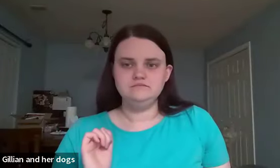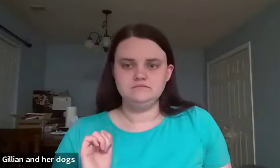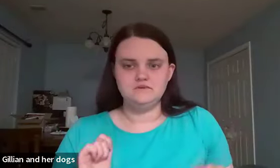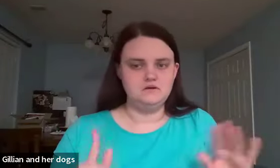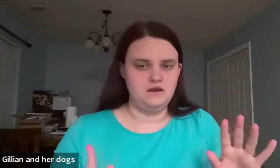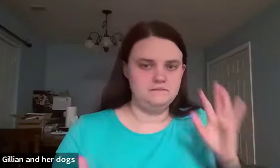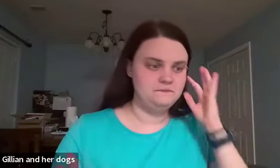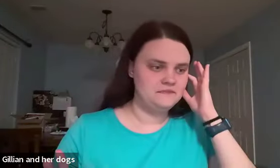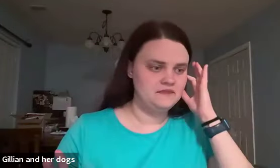Okay.